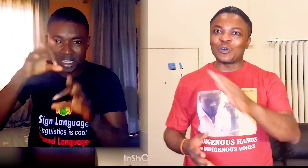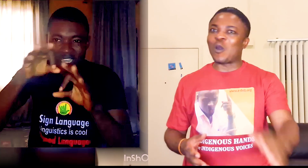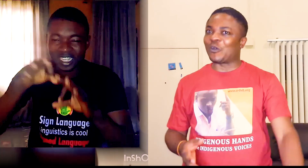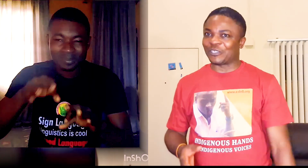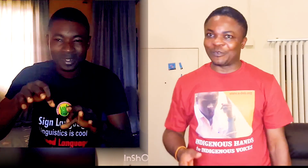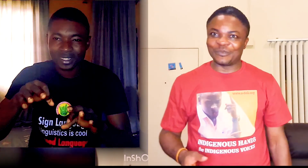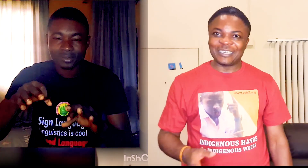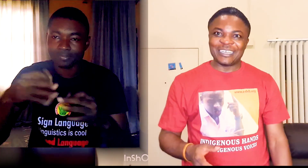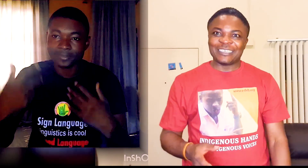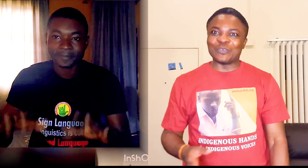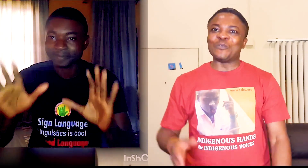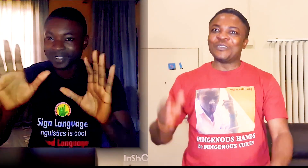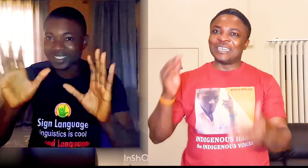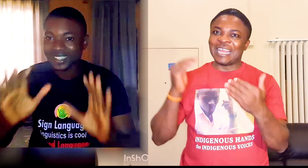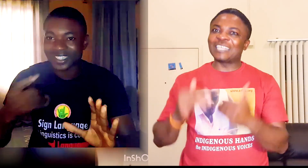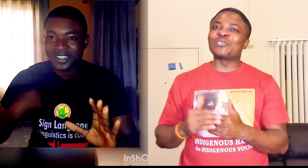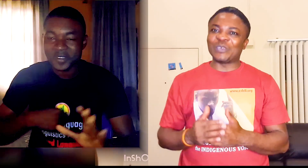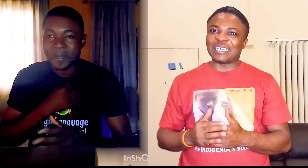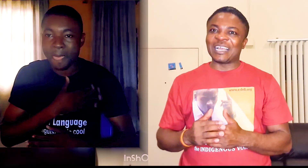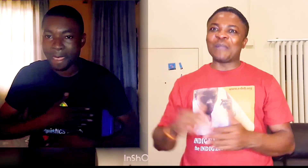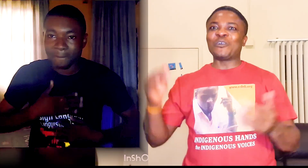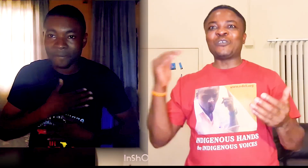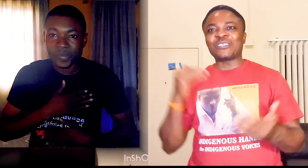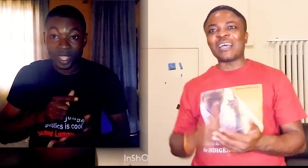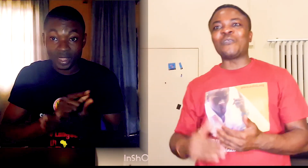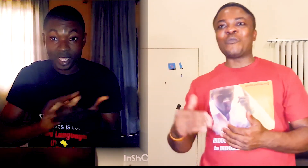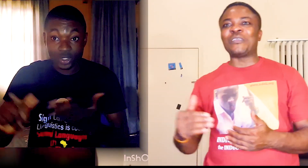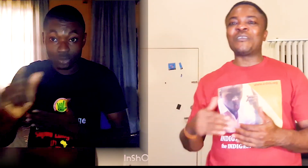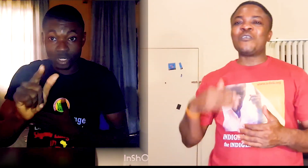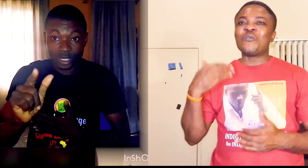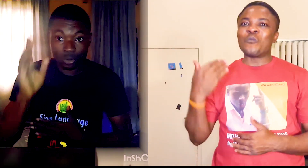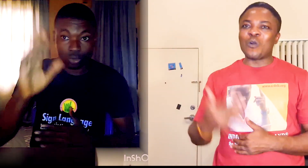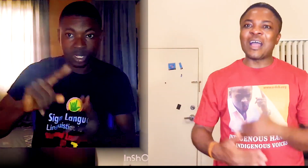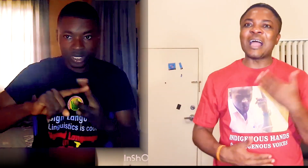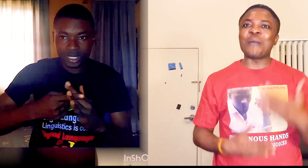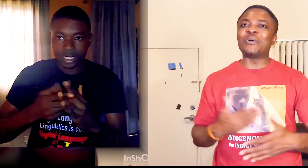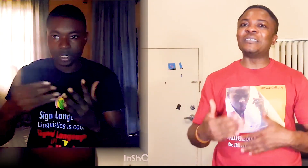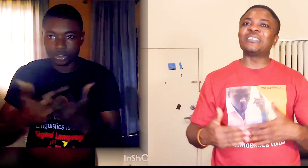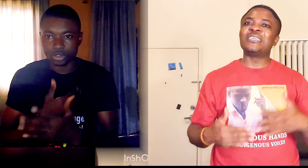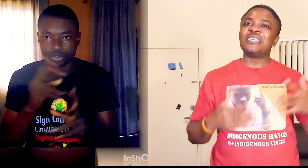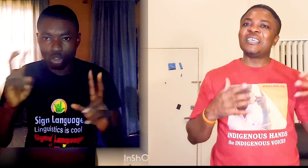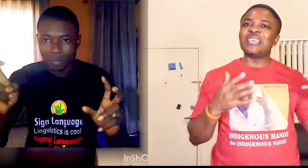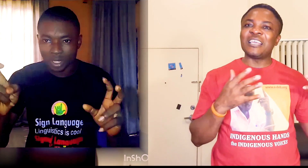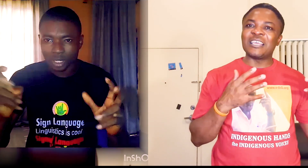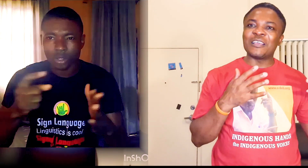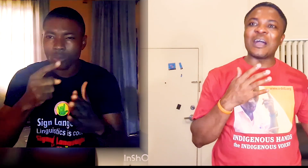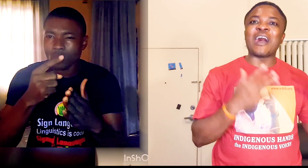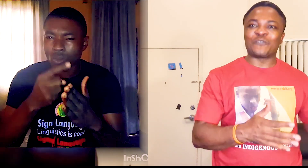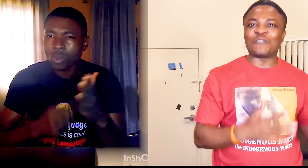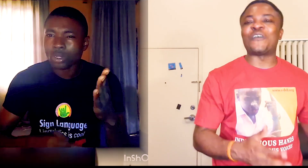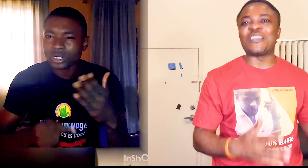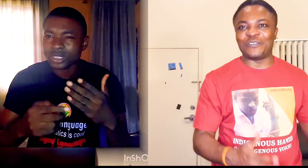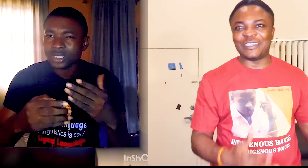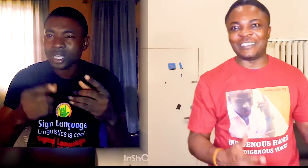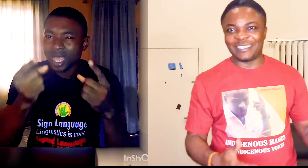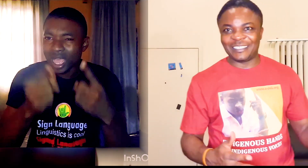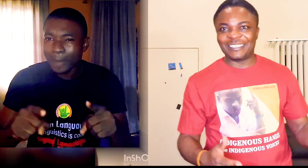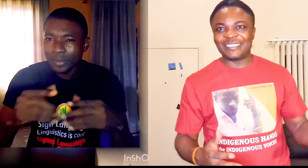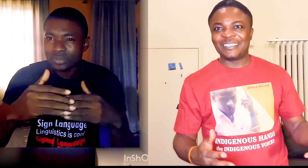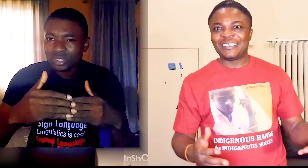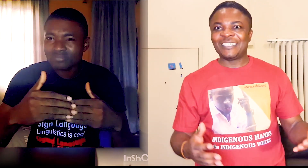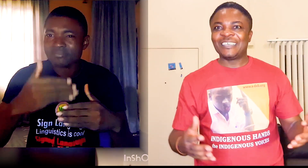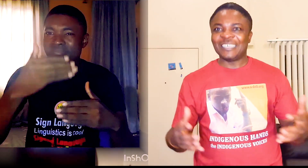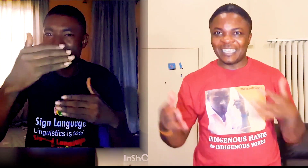been so awesome. So next week I'm going to start with what happens after 5